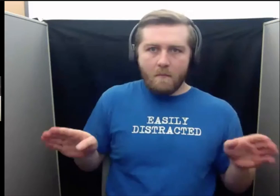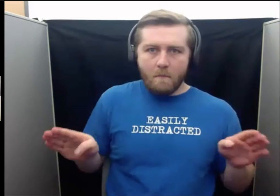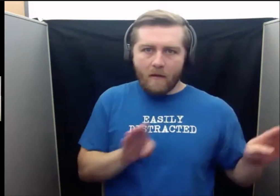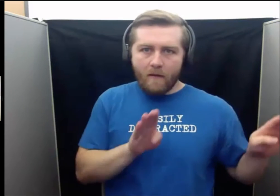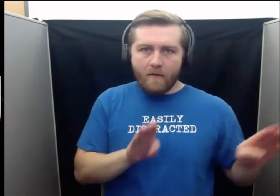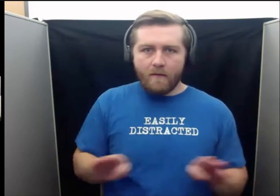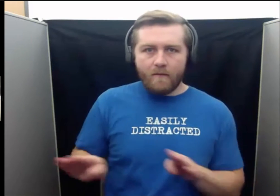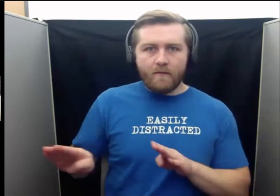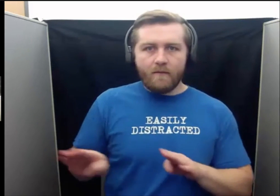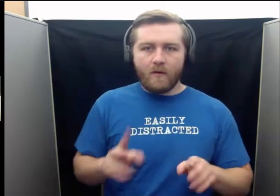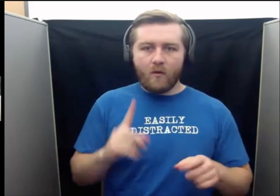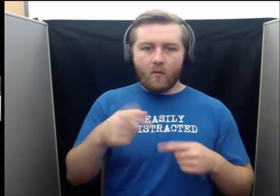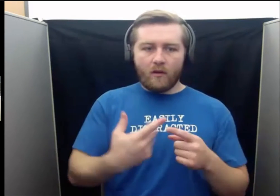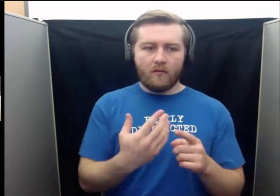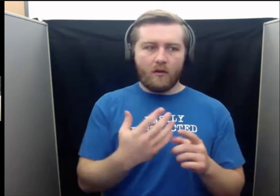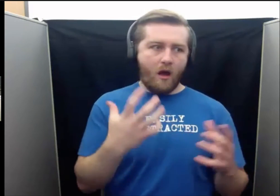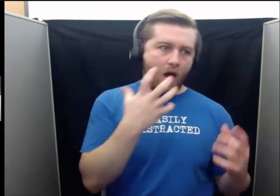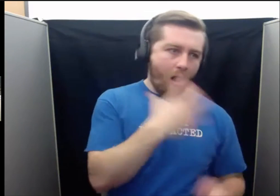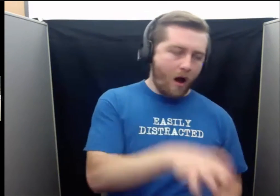Example is this.